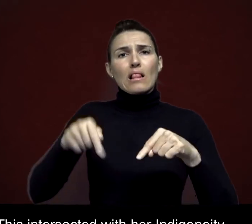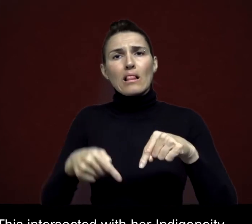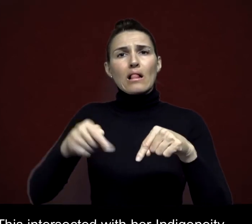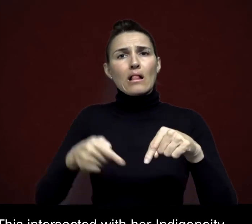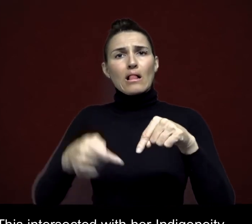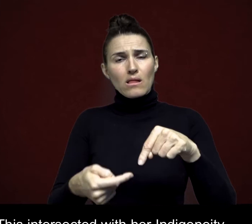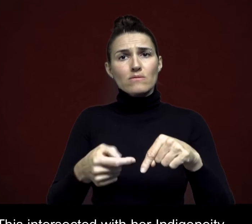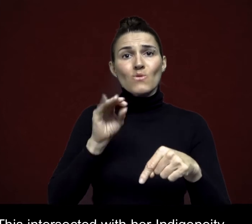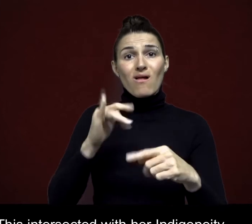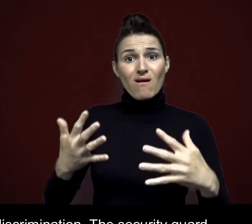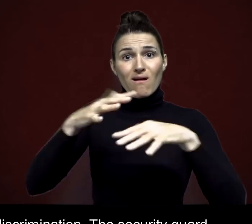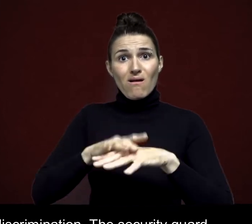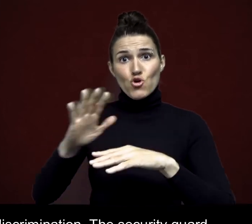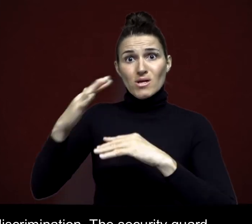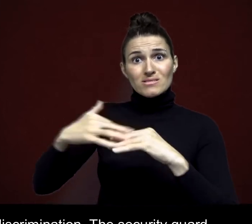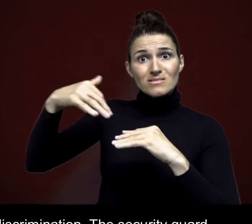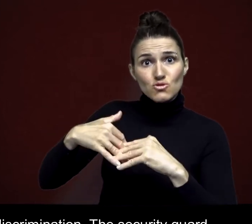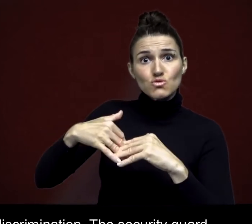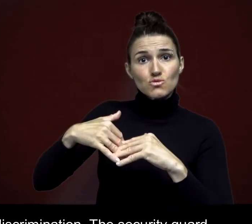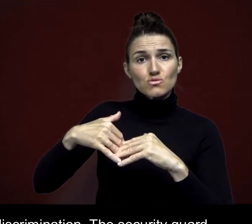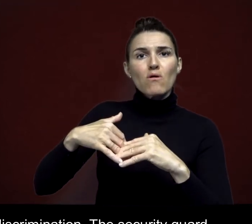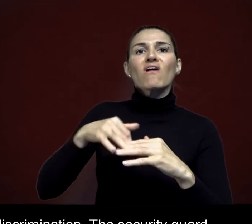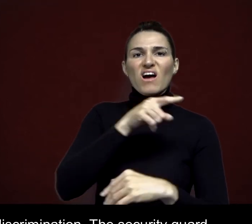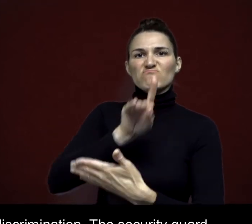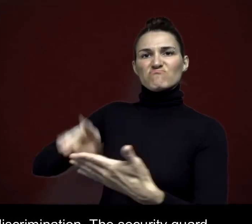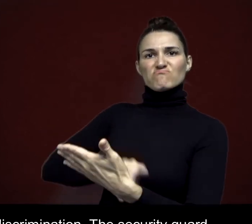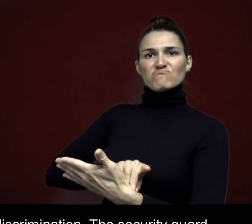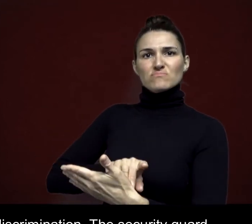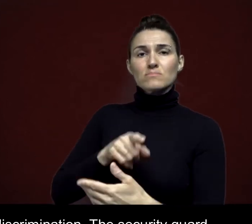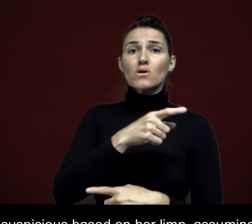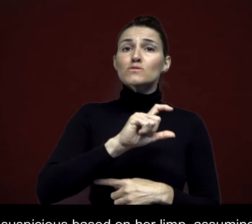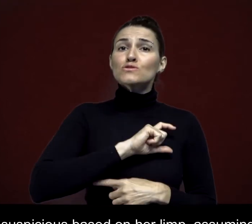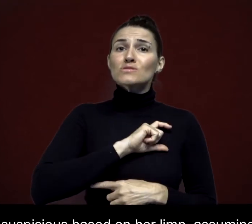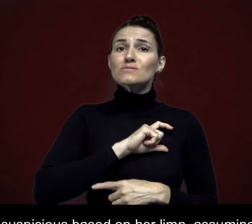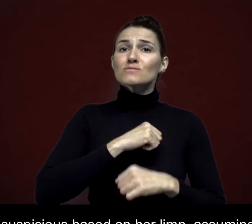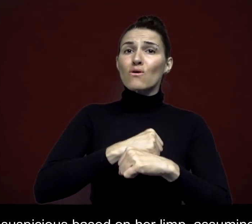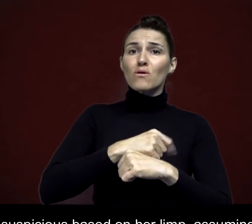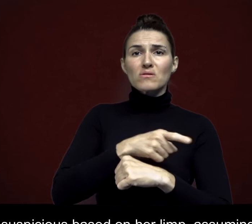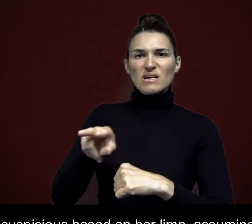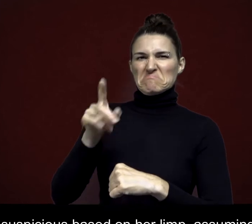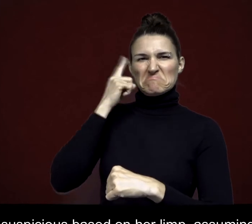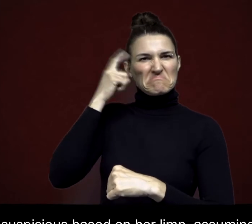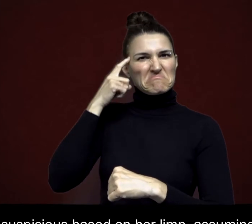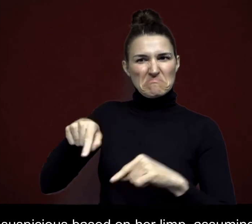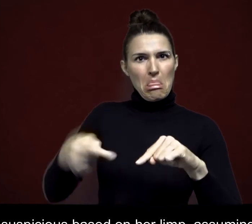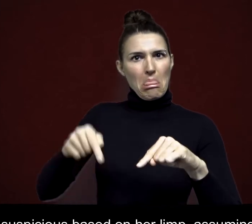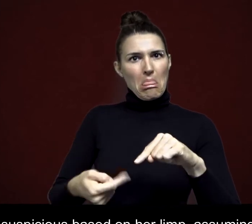with her indigeneity, resulting in discrimination. The security guard deemed her suspicious based on her limp,